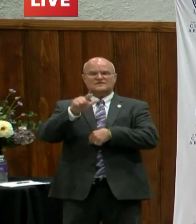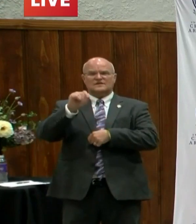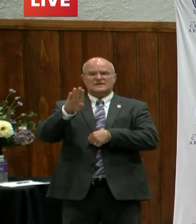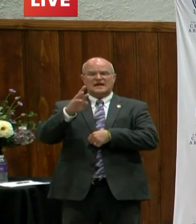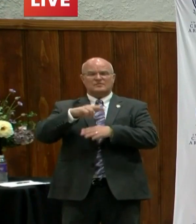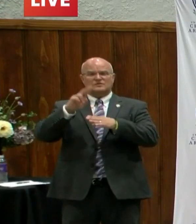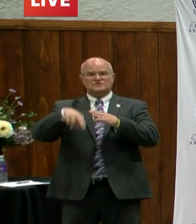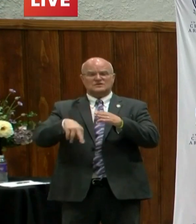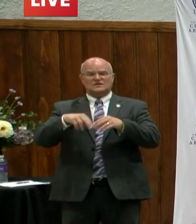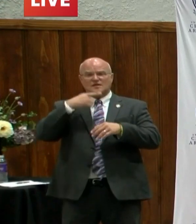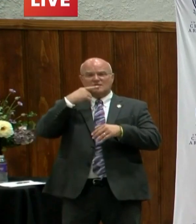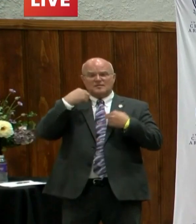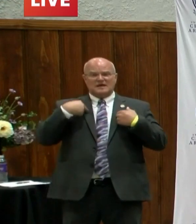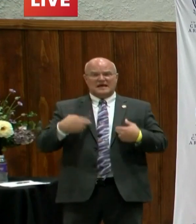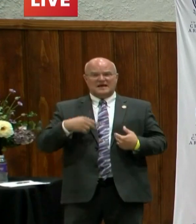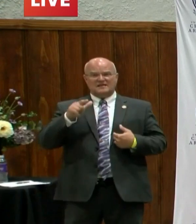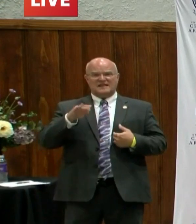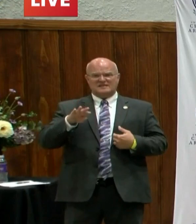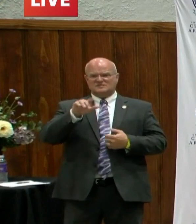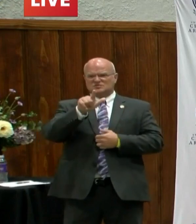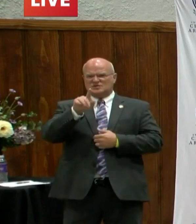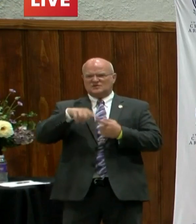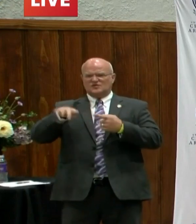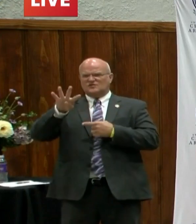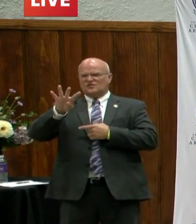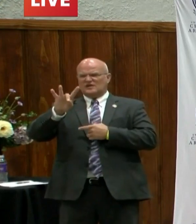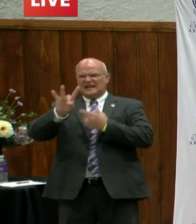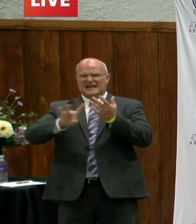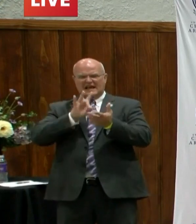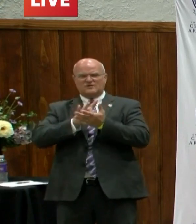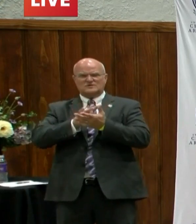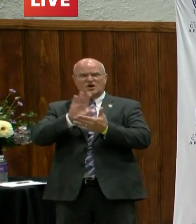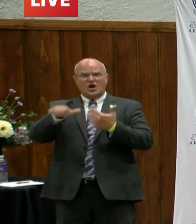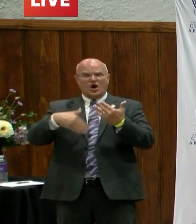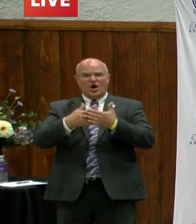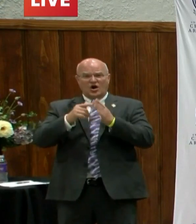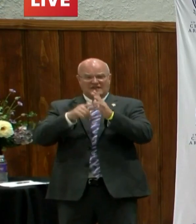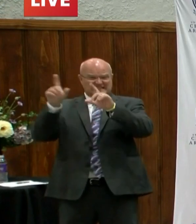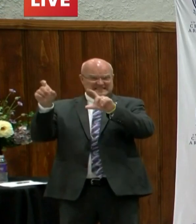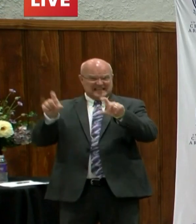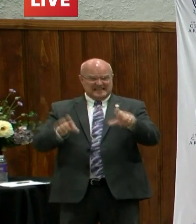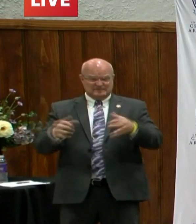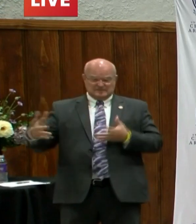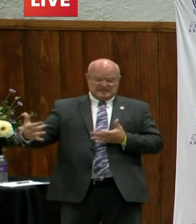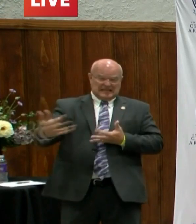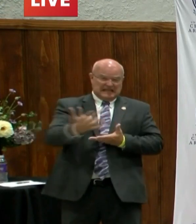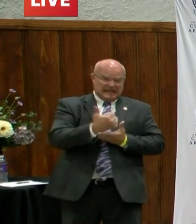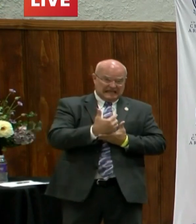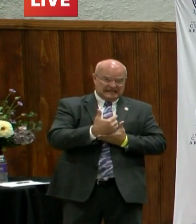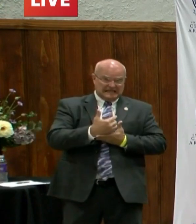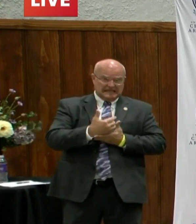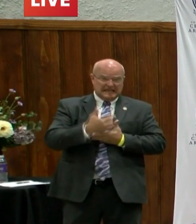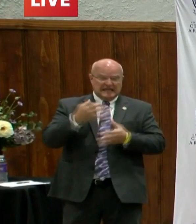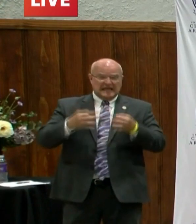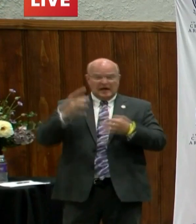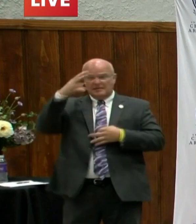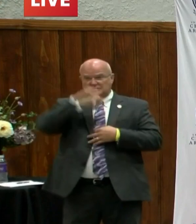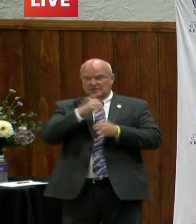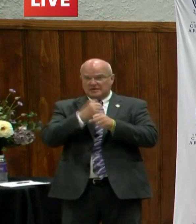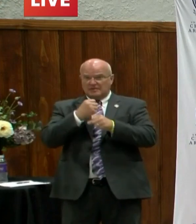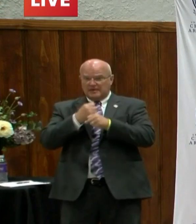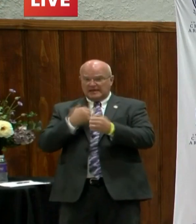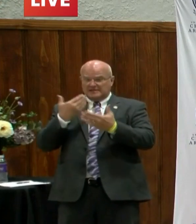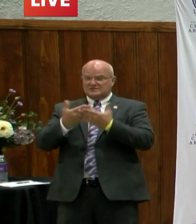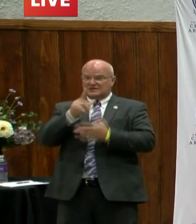results in our public health lab is 24 or 48 hours. So all those tests that have been collected, if assuming they made it